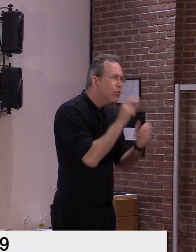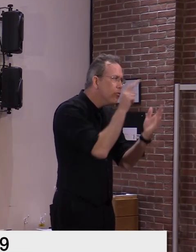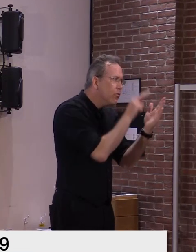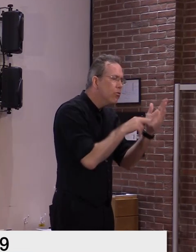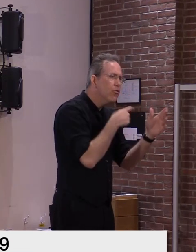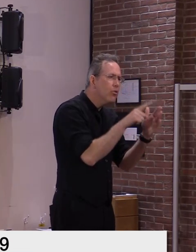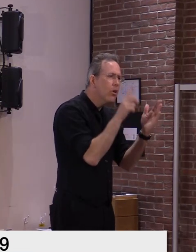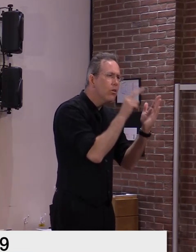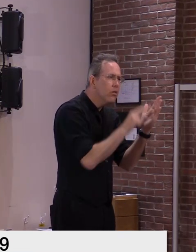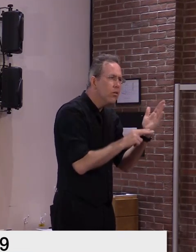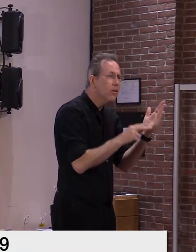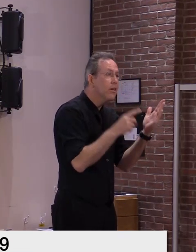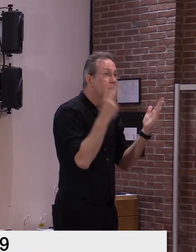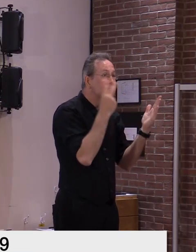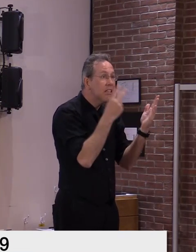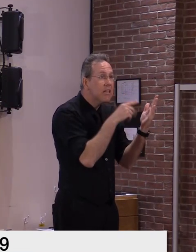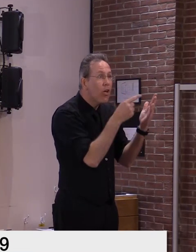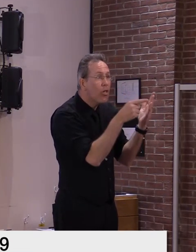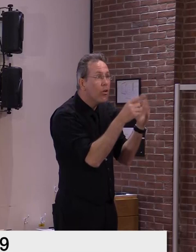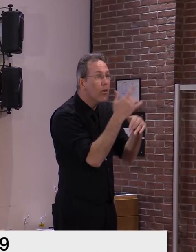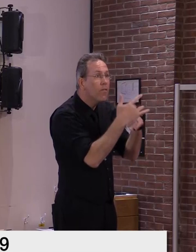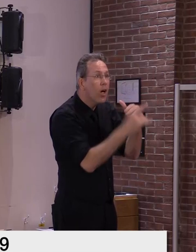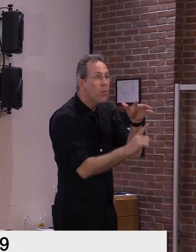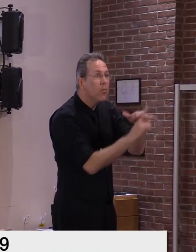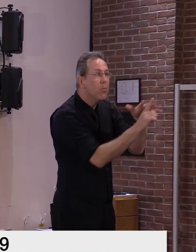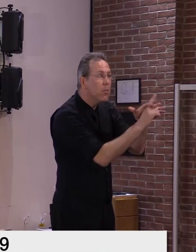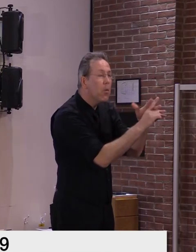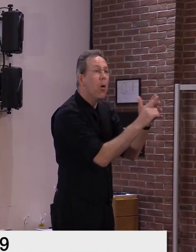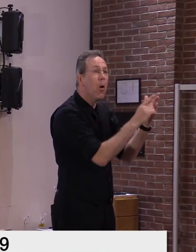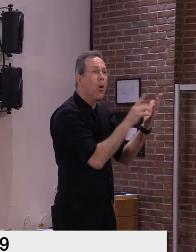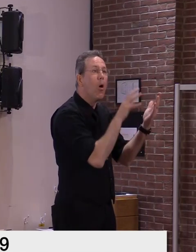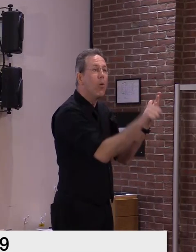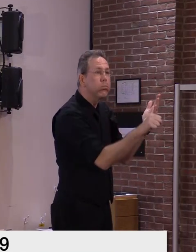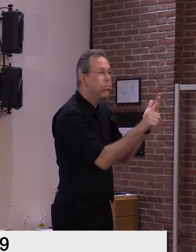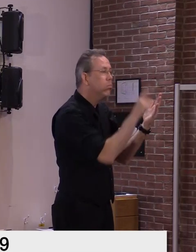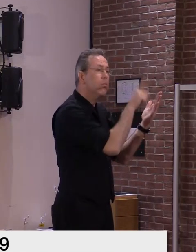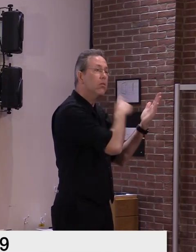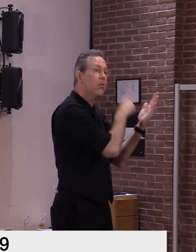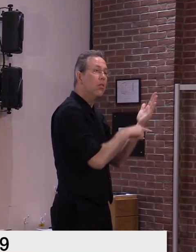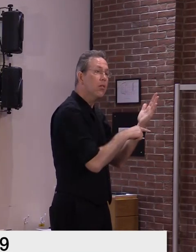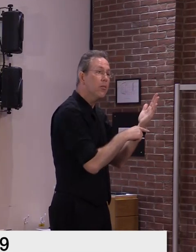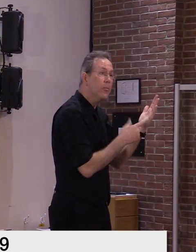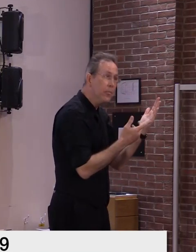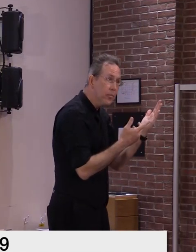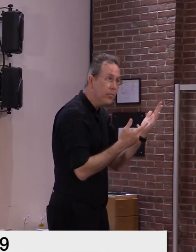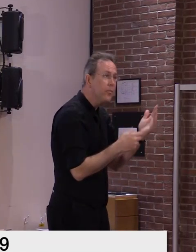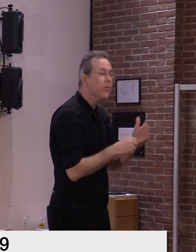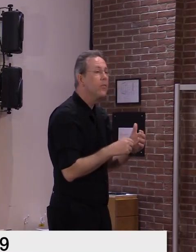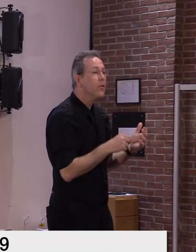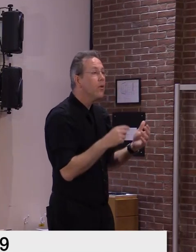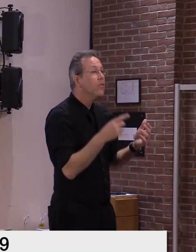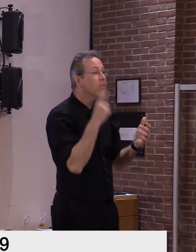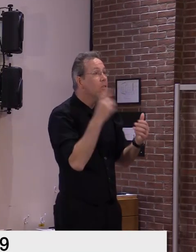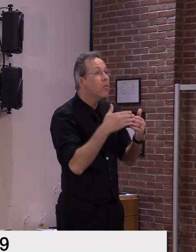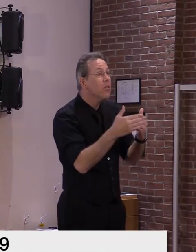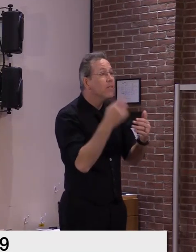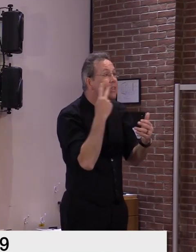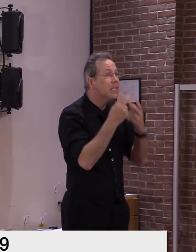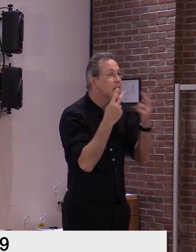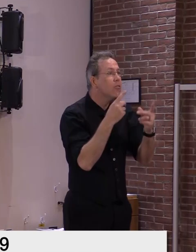slots are open. And sometimes when we see slots fill up in an area, we'll add more slots to that